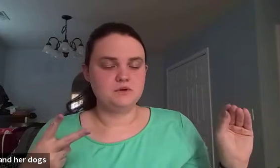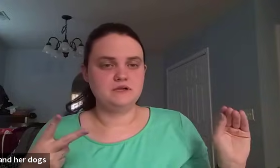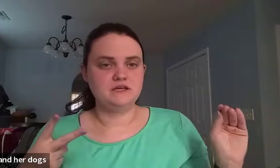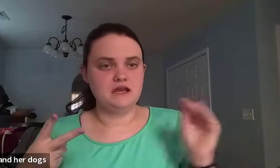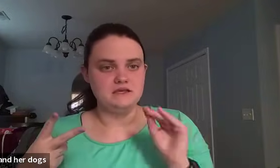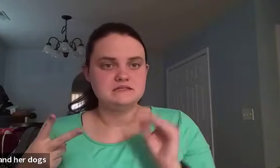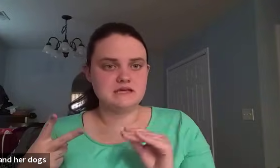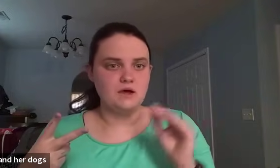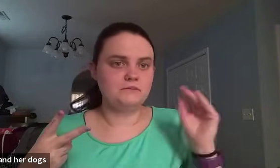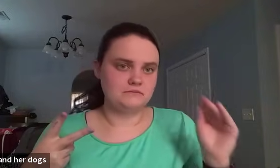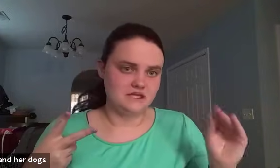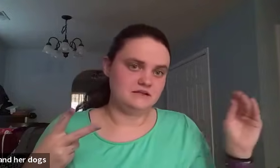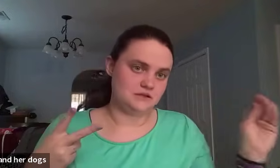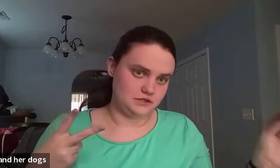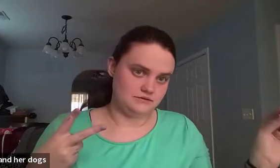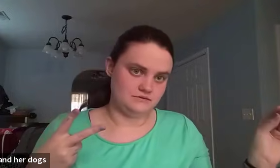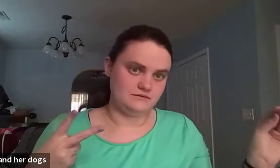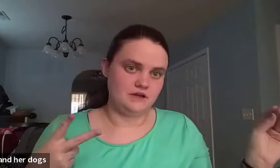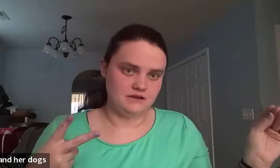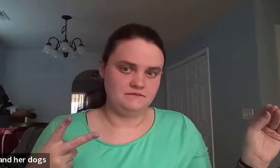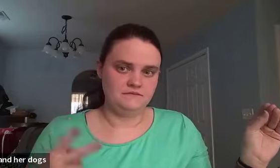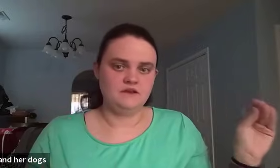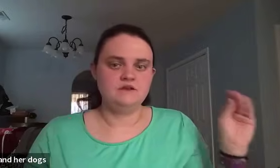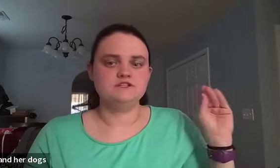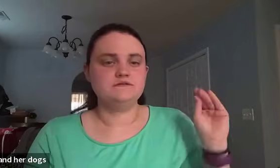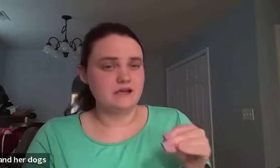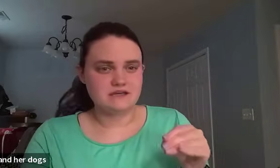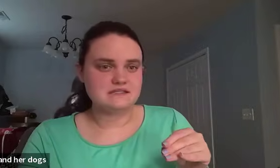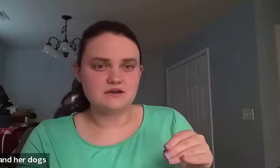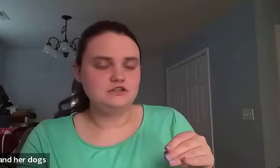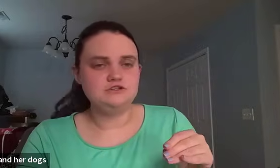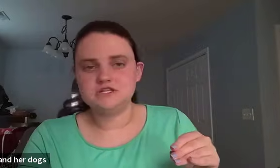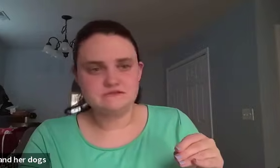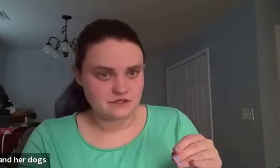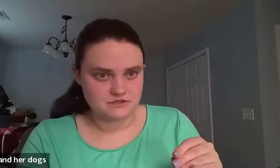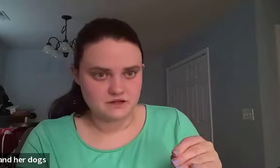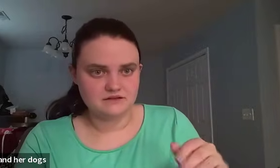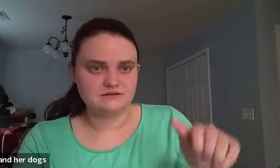would be ASL, me, learn. Okay? So for ASL, you just finger spell it.